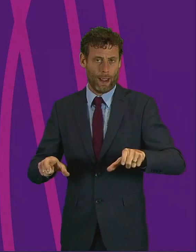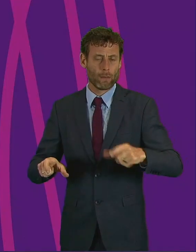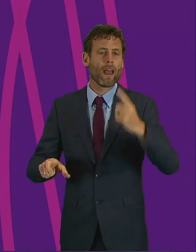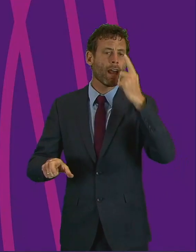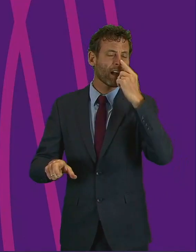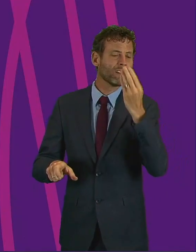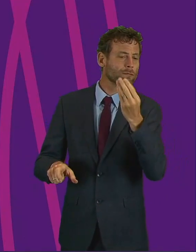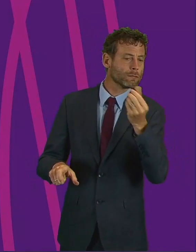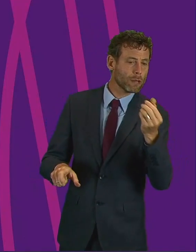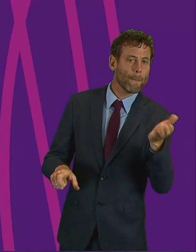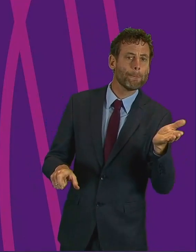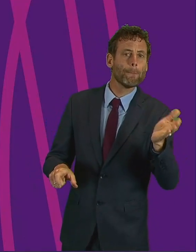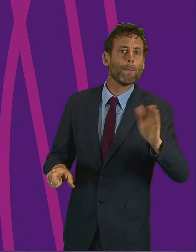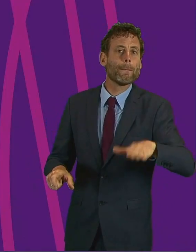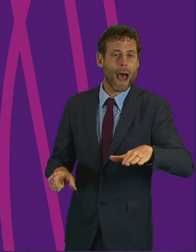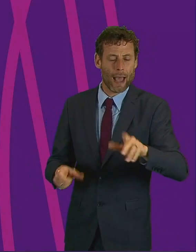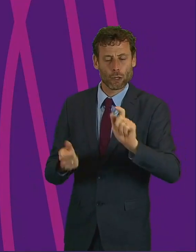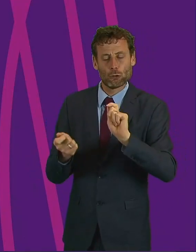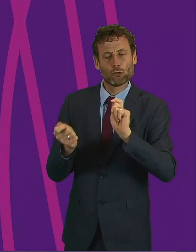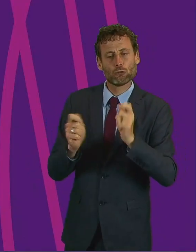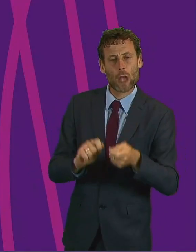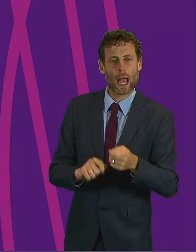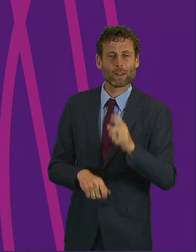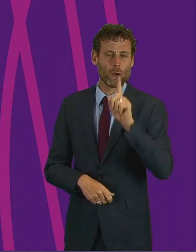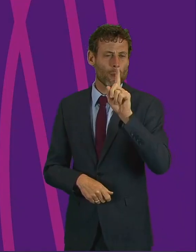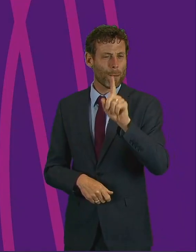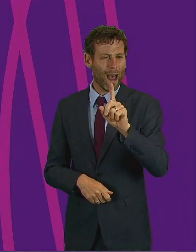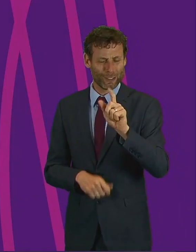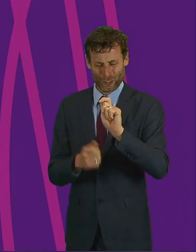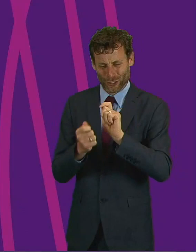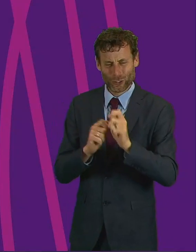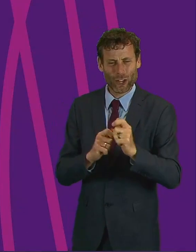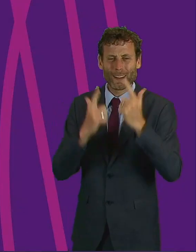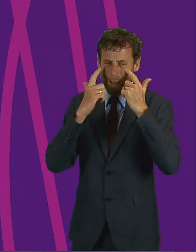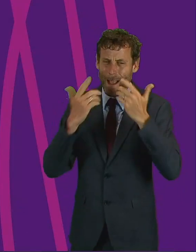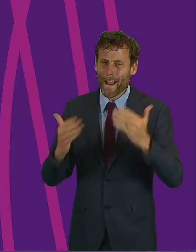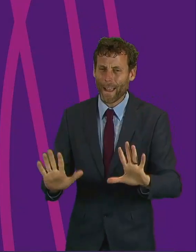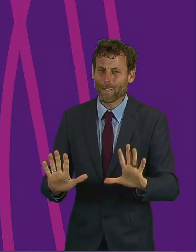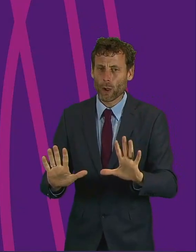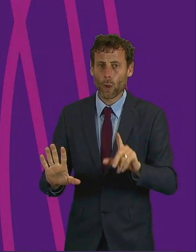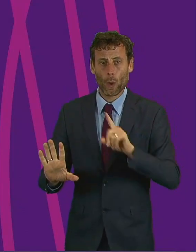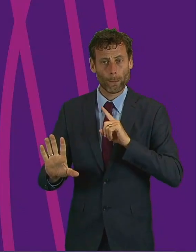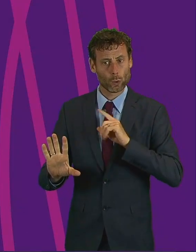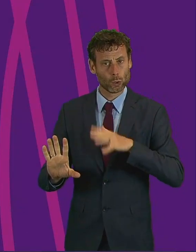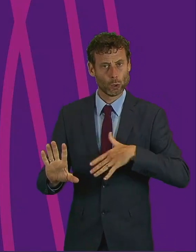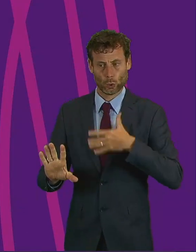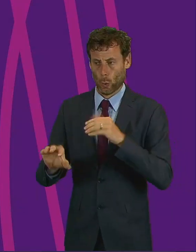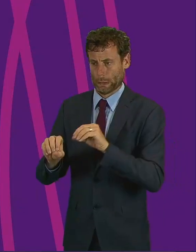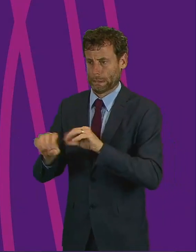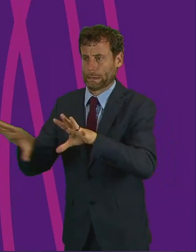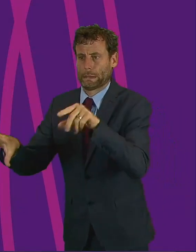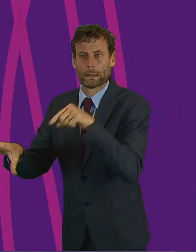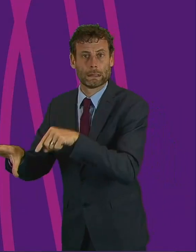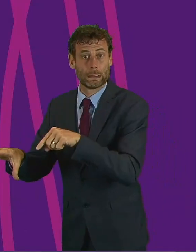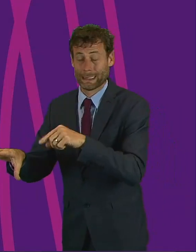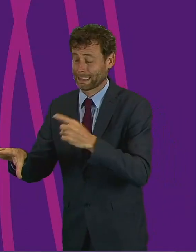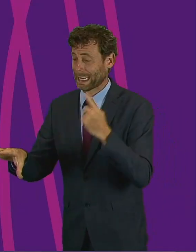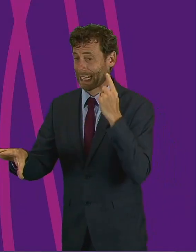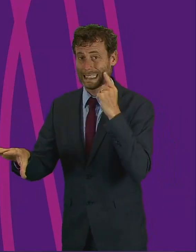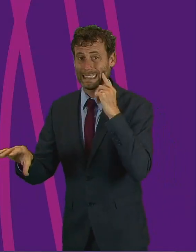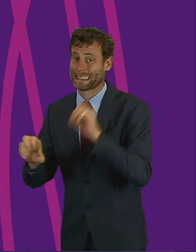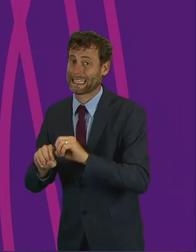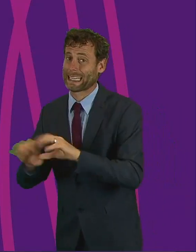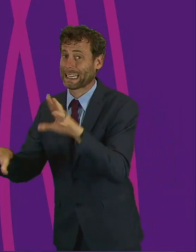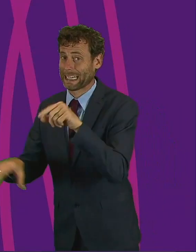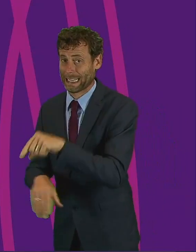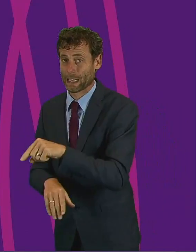fragile and it could very easily be reversed. That's why it is still so important that all of us stick to the current guidance. People should still be